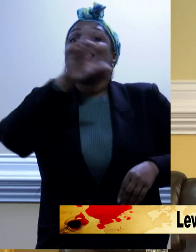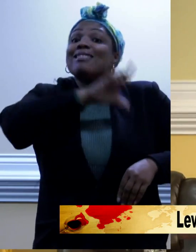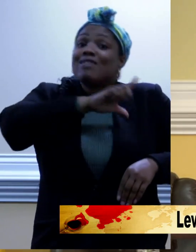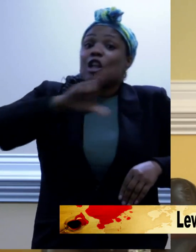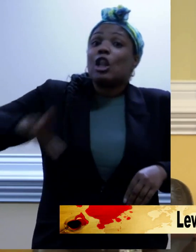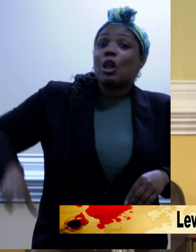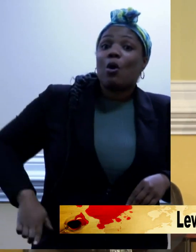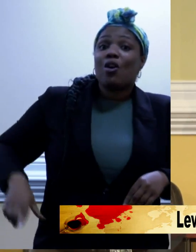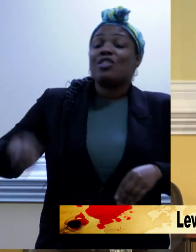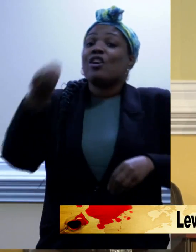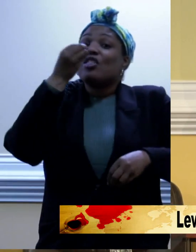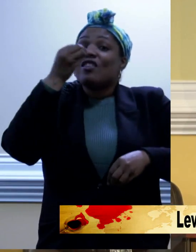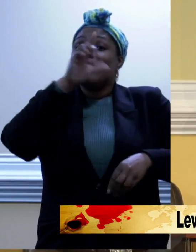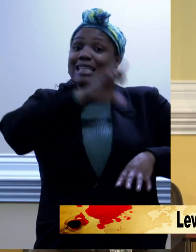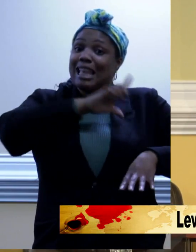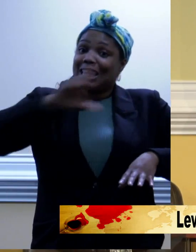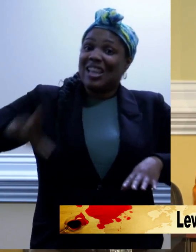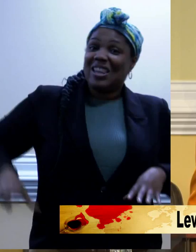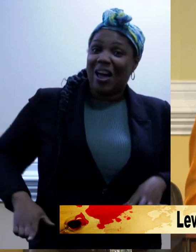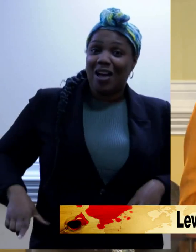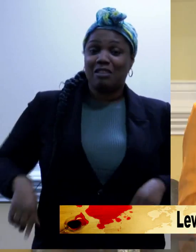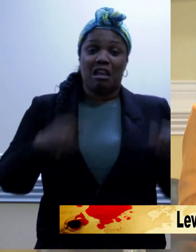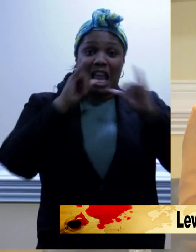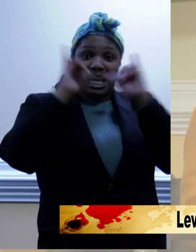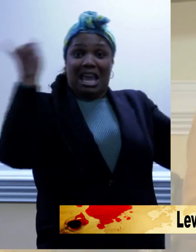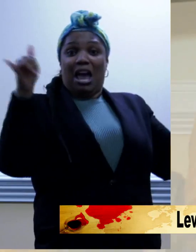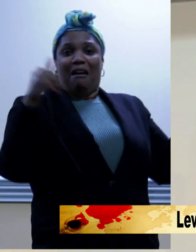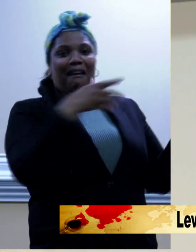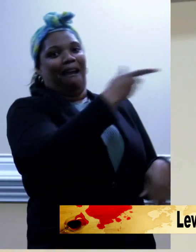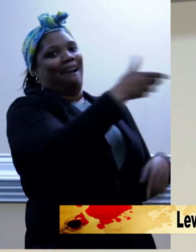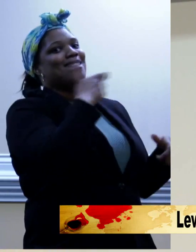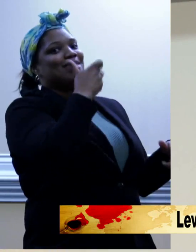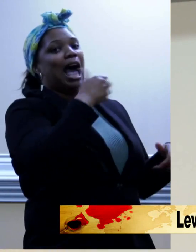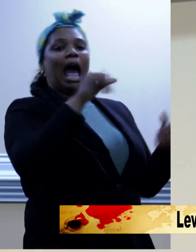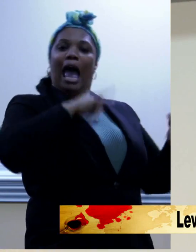Lord. The Jews. The Lord. I guess I have to go with the book, don't I?